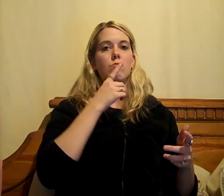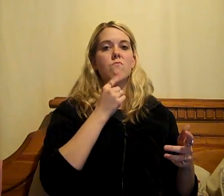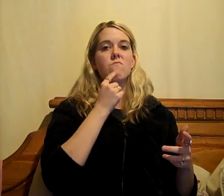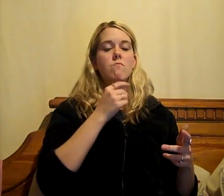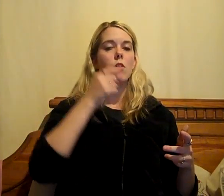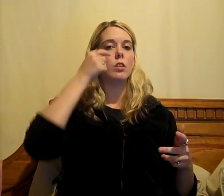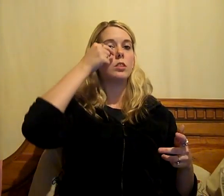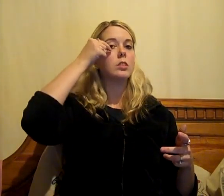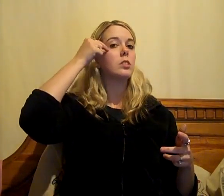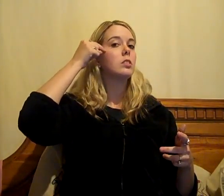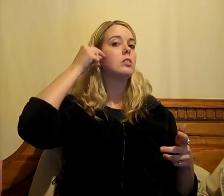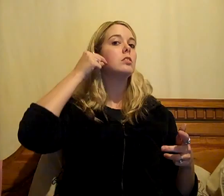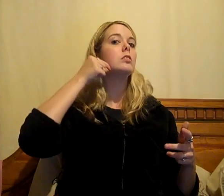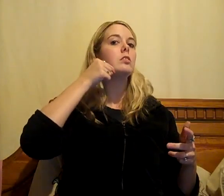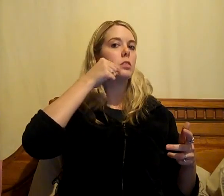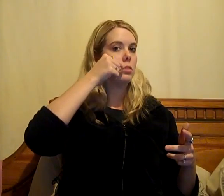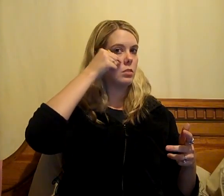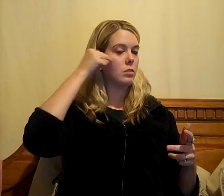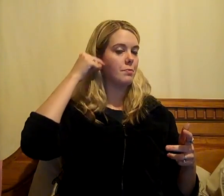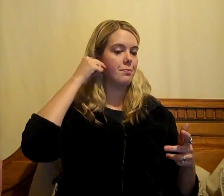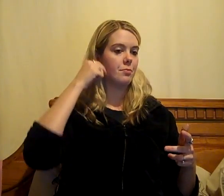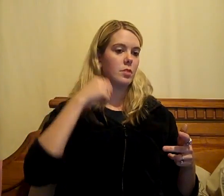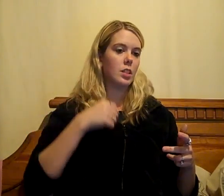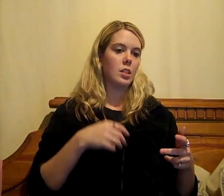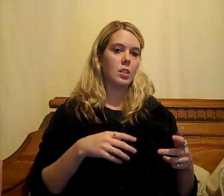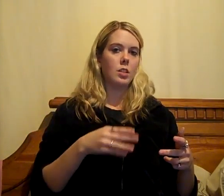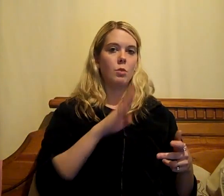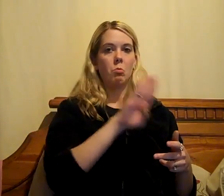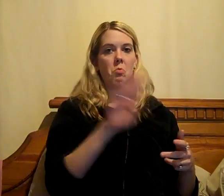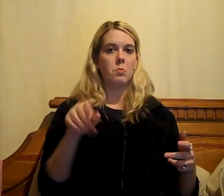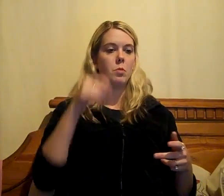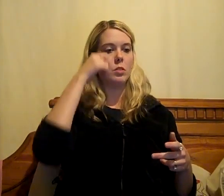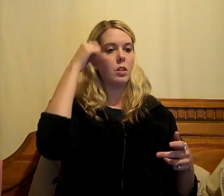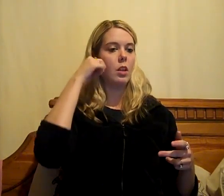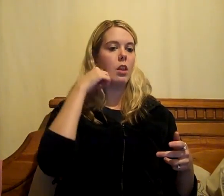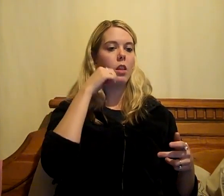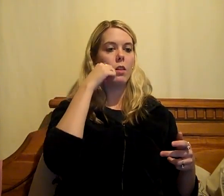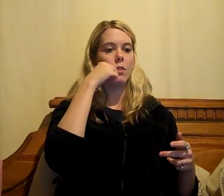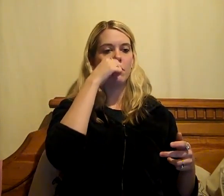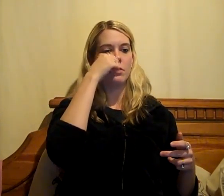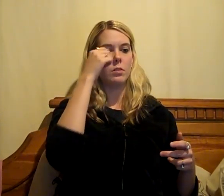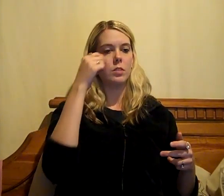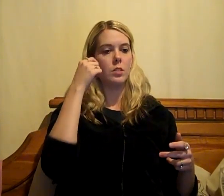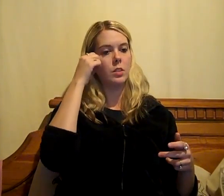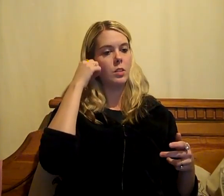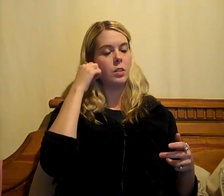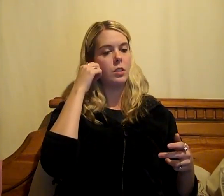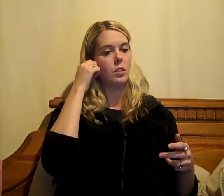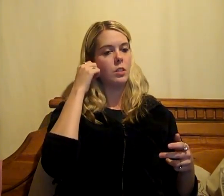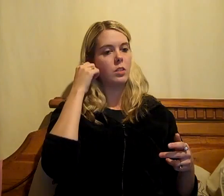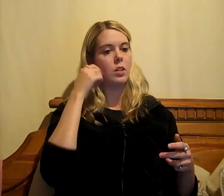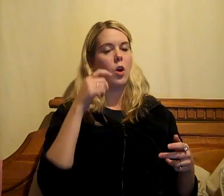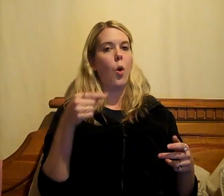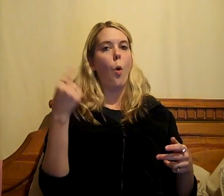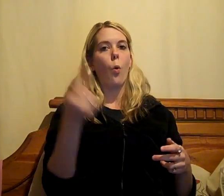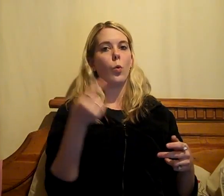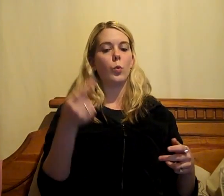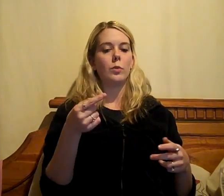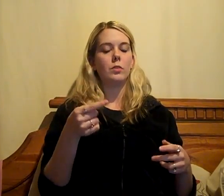And then just be sure to blend out the edges. Don't blend over the whole thing, just blend the edge.